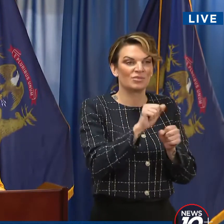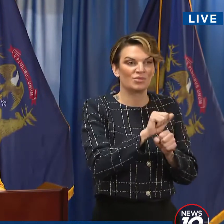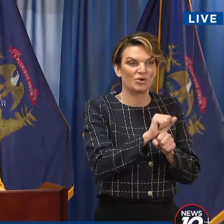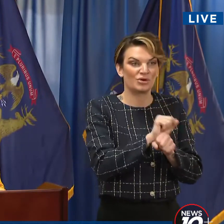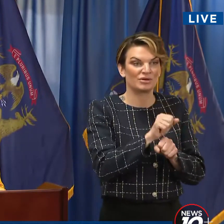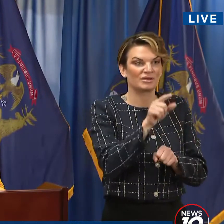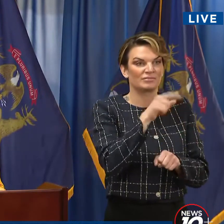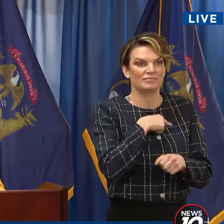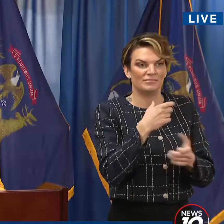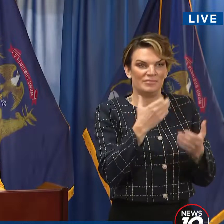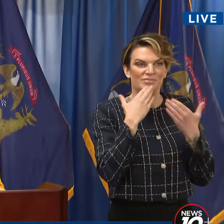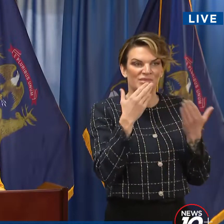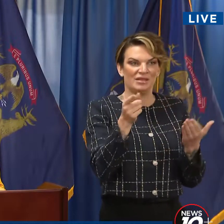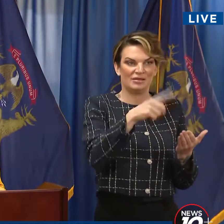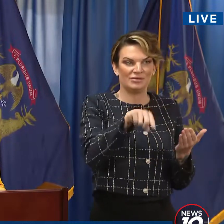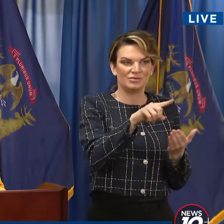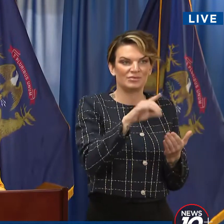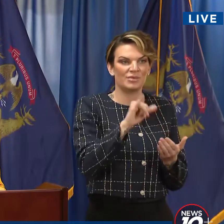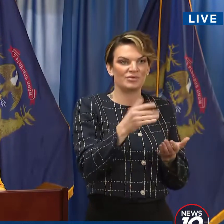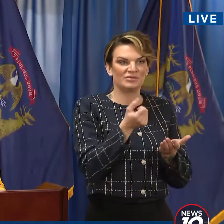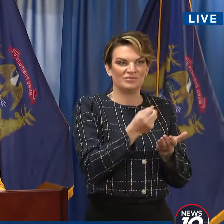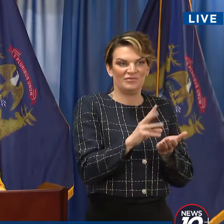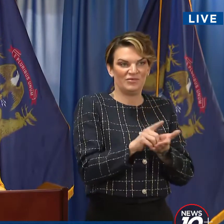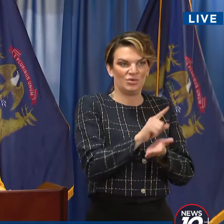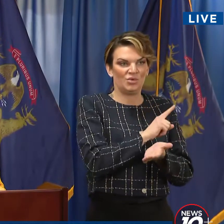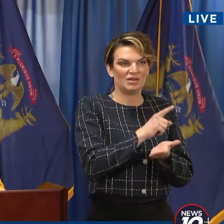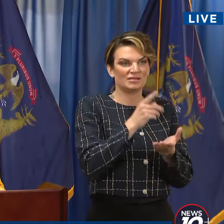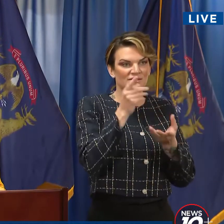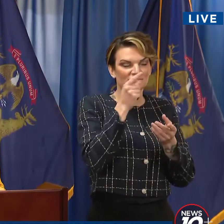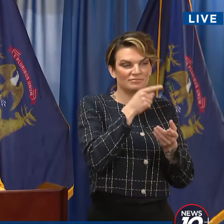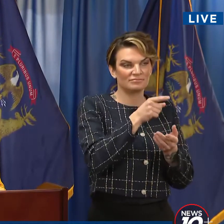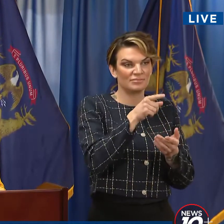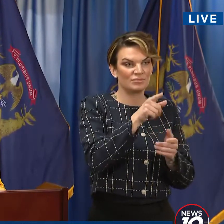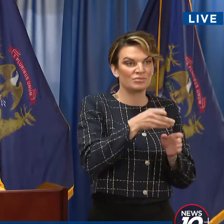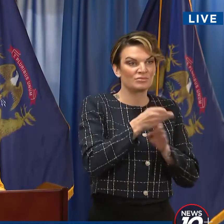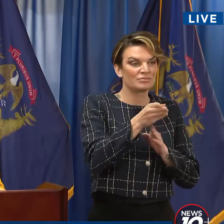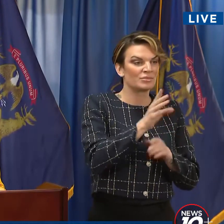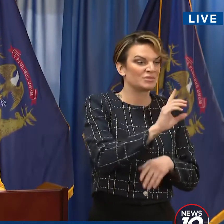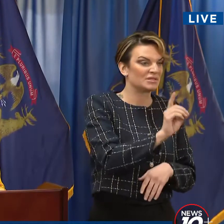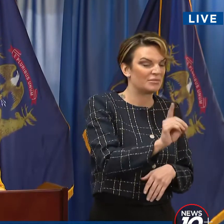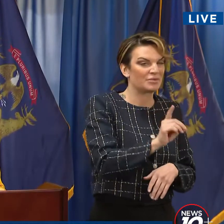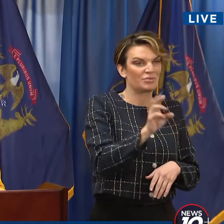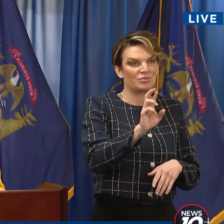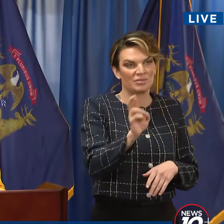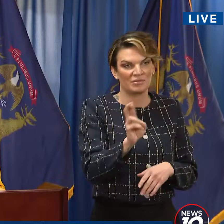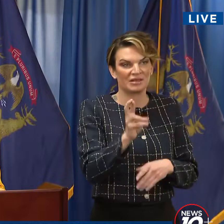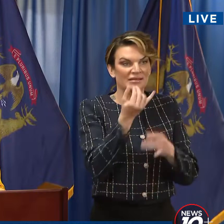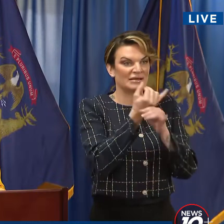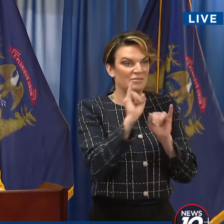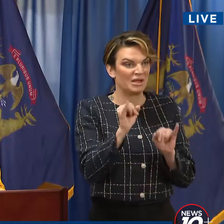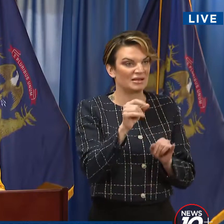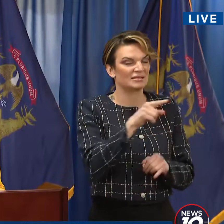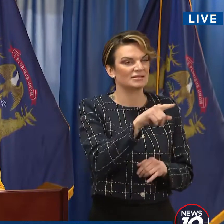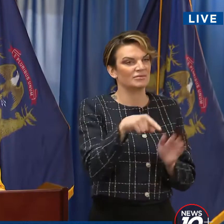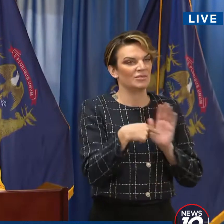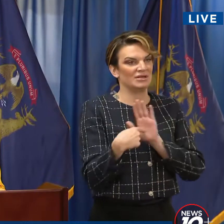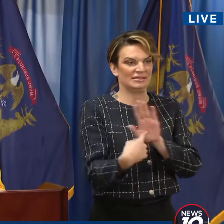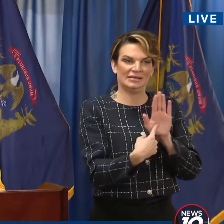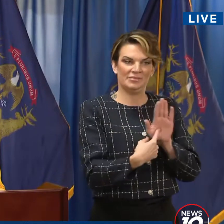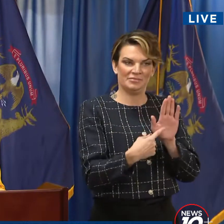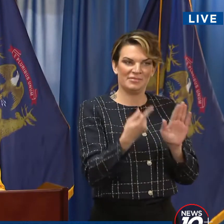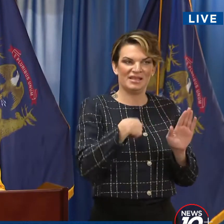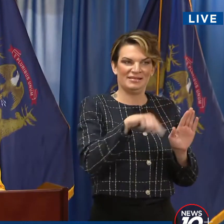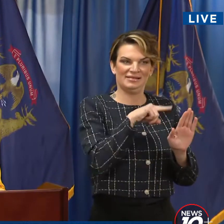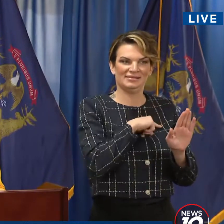and especially these last several weeks, reinforces that these professionals, Democrats, Republicans, and Independents, represent the best of